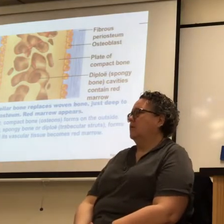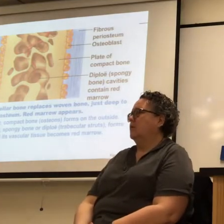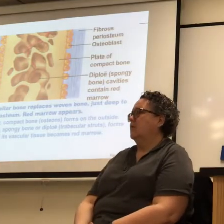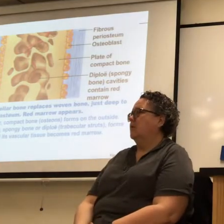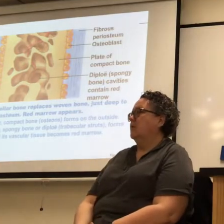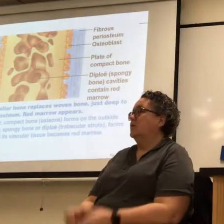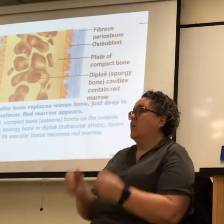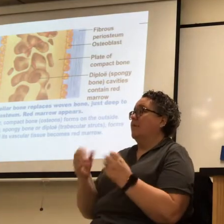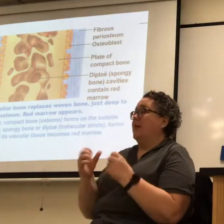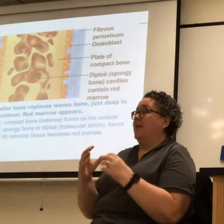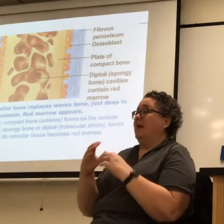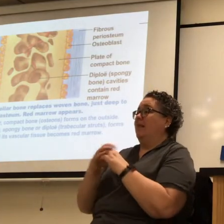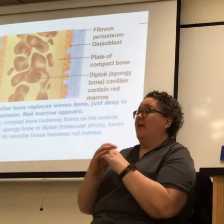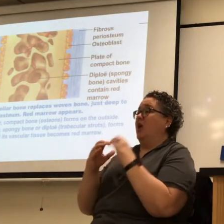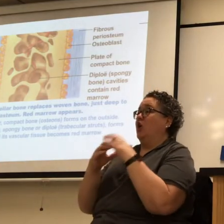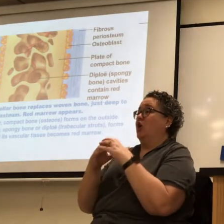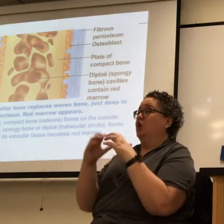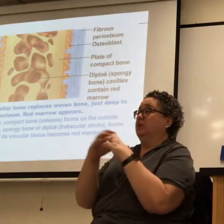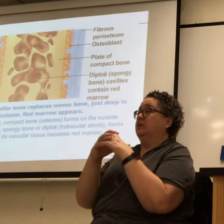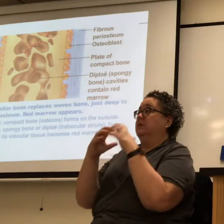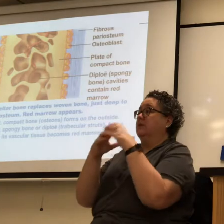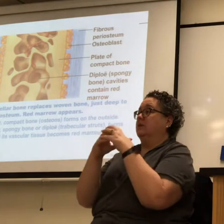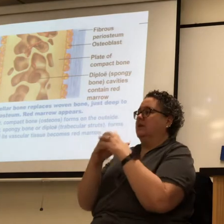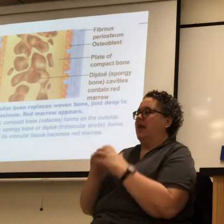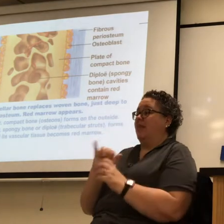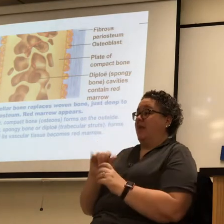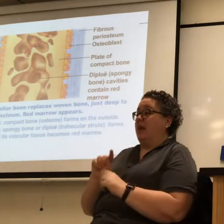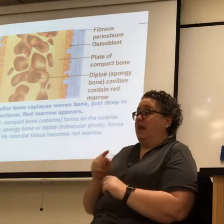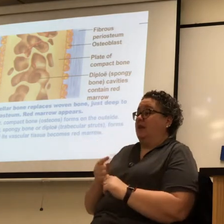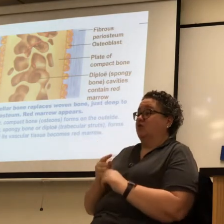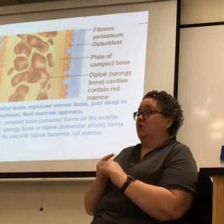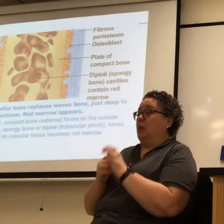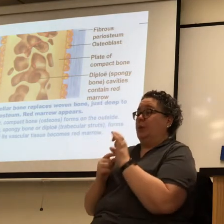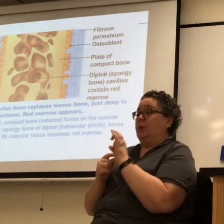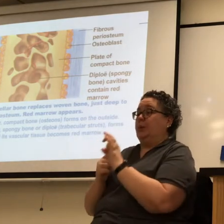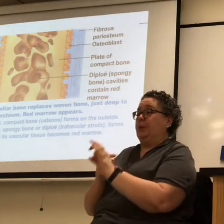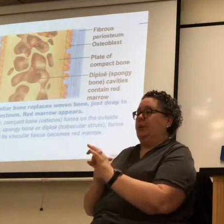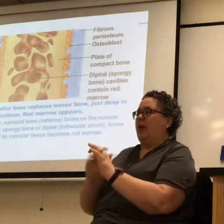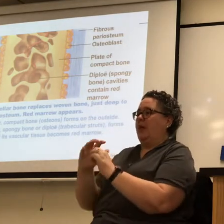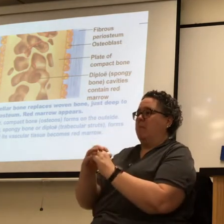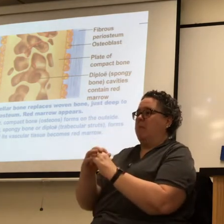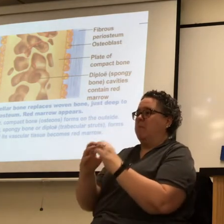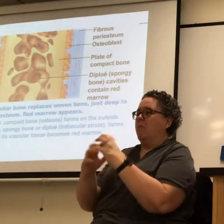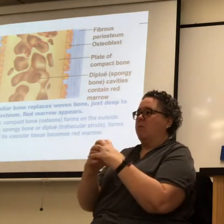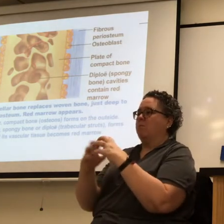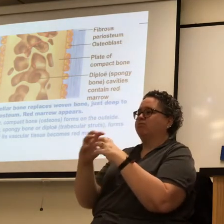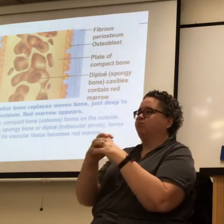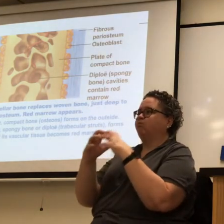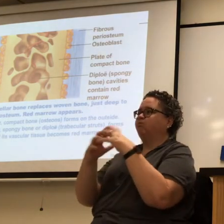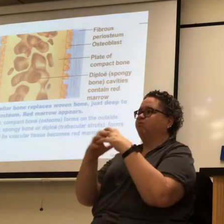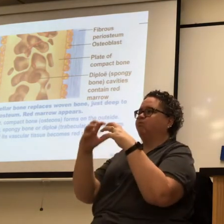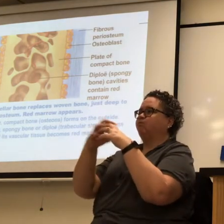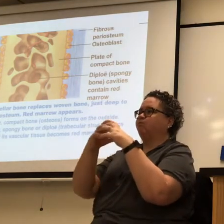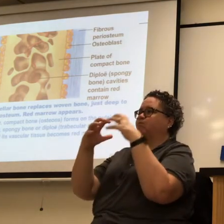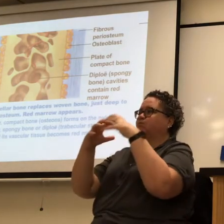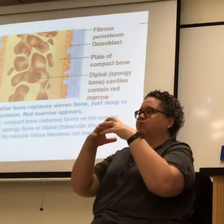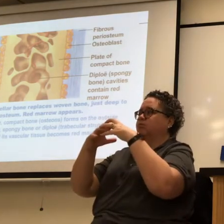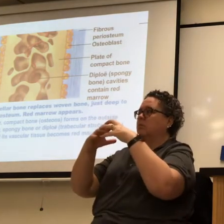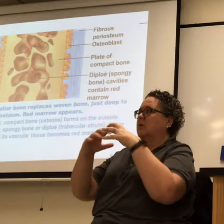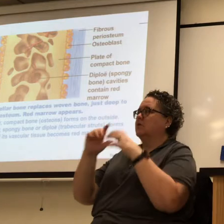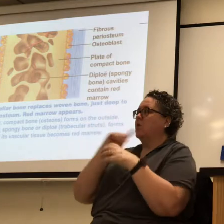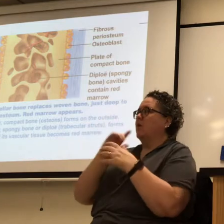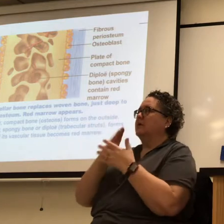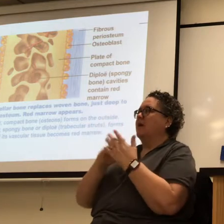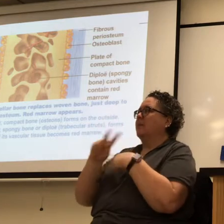So you have many layers around that initial layer. That's lamellar bone. You're just putting many layers around some kind of